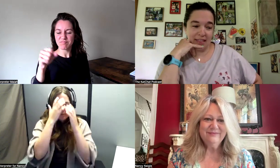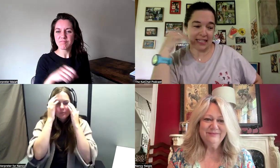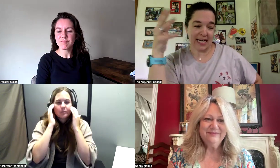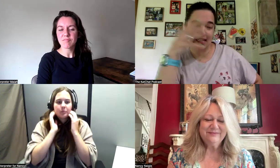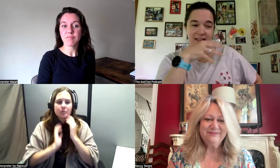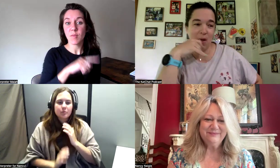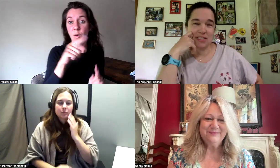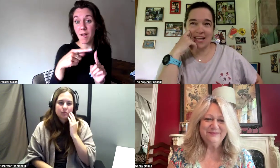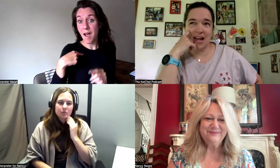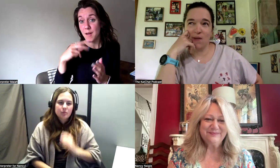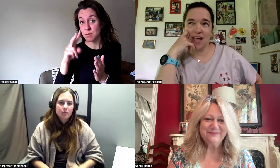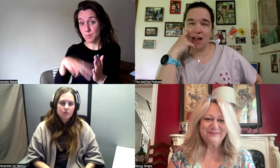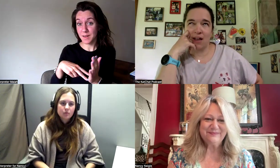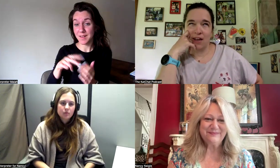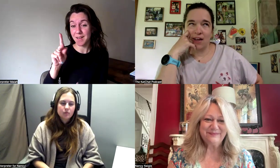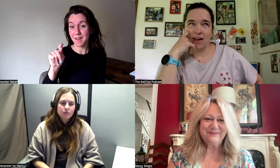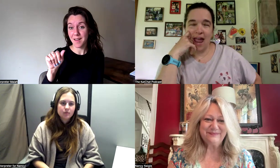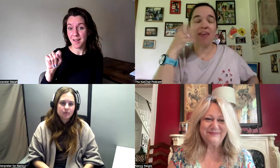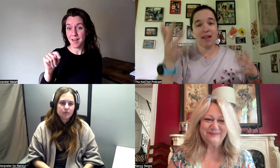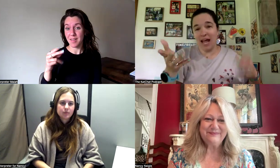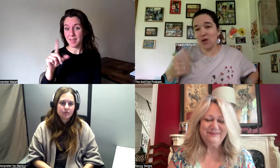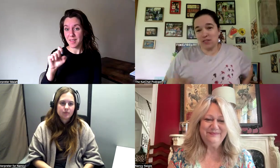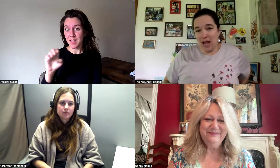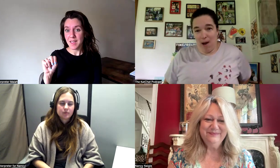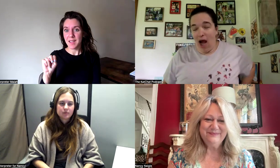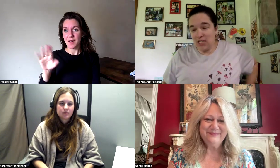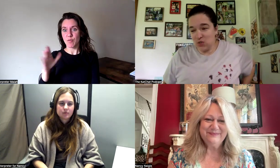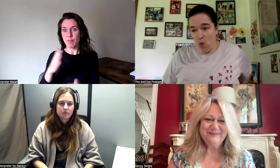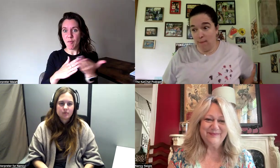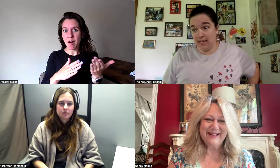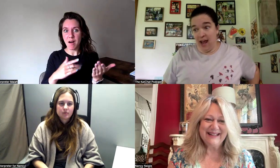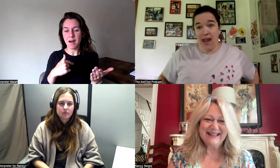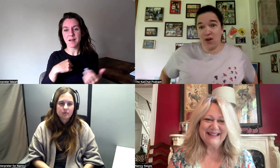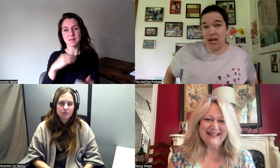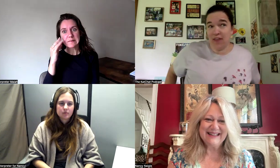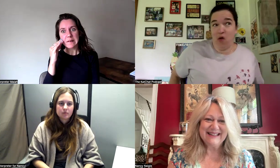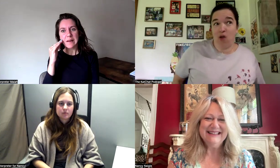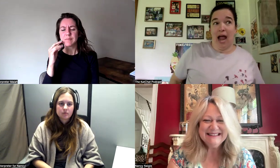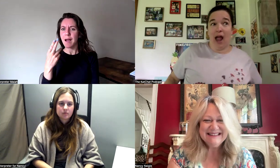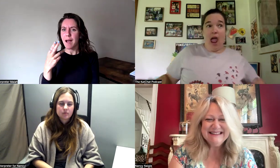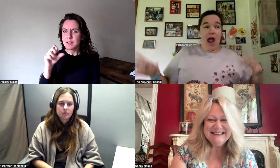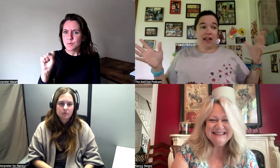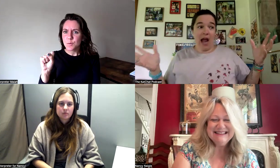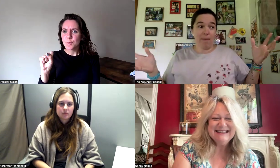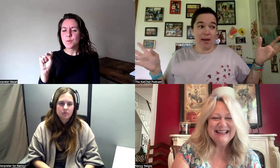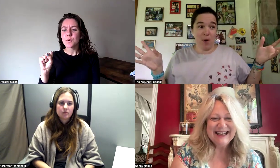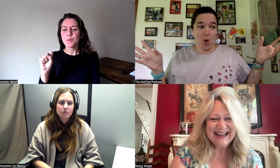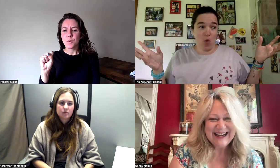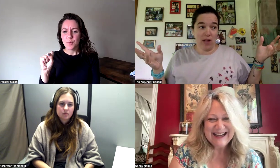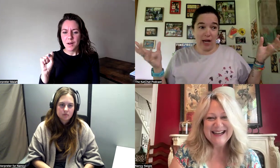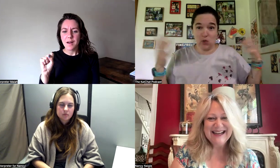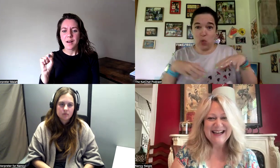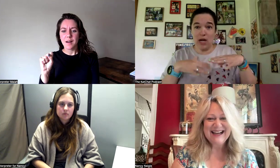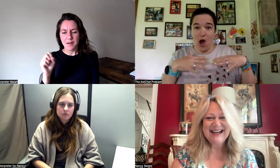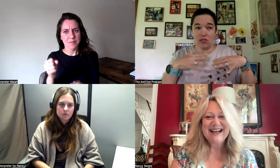about Kathleen and stuff, I was like, and then like you said about high school, I mean, yeah, I agree. There were like a lot of people